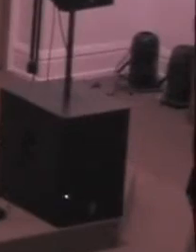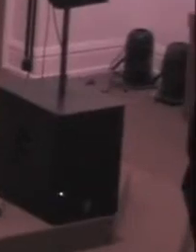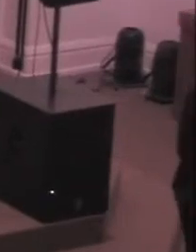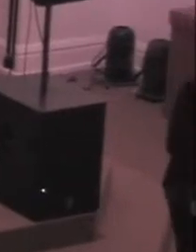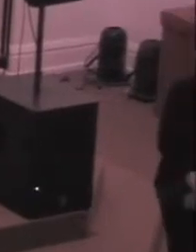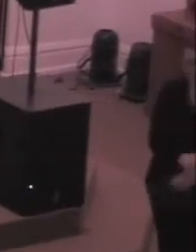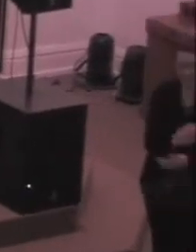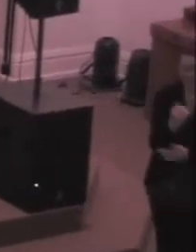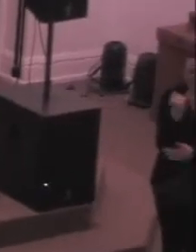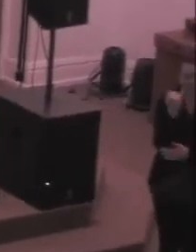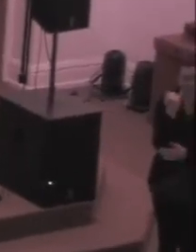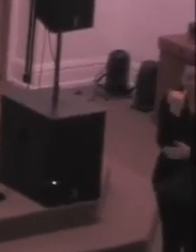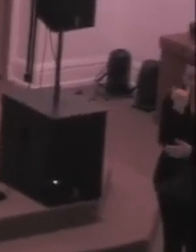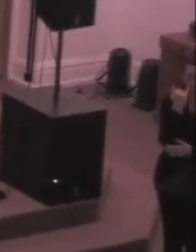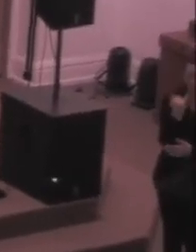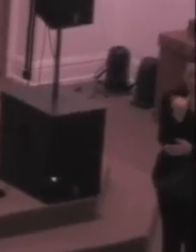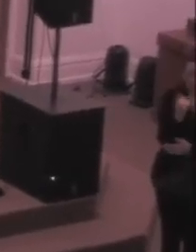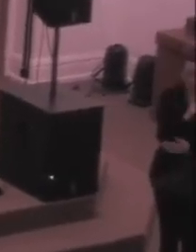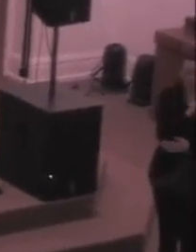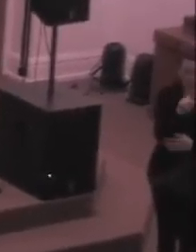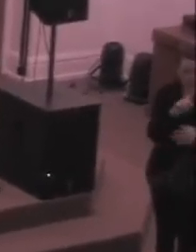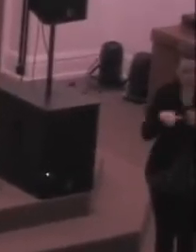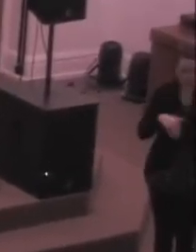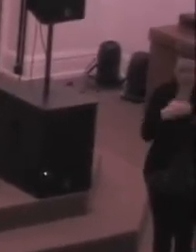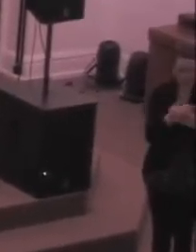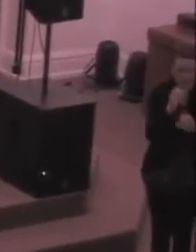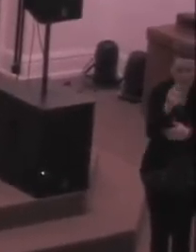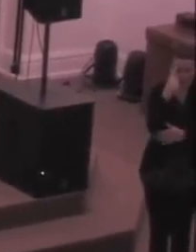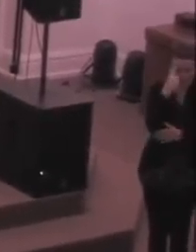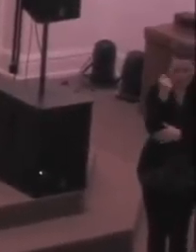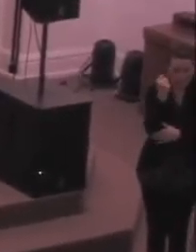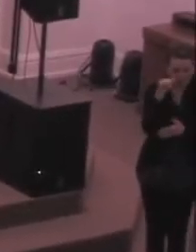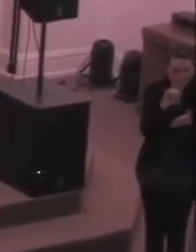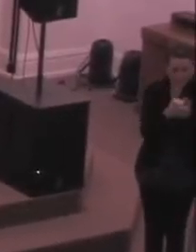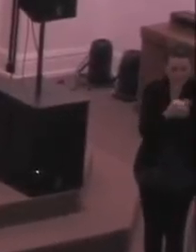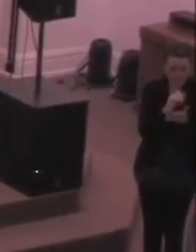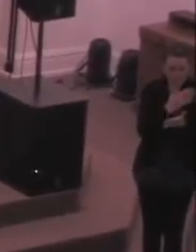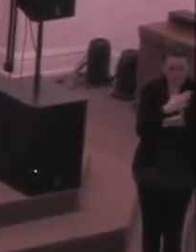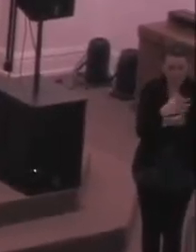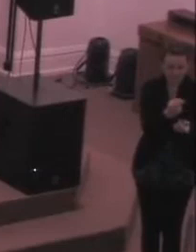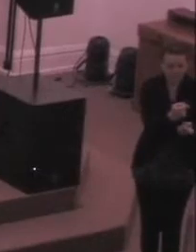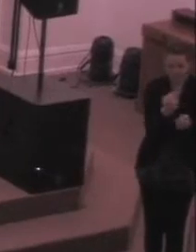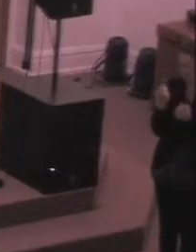So if y'all memorize that, we're going to take volunteers and get up and dance the same thing. So